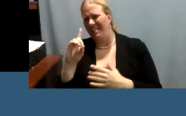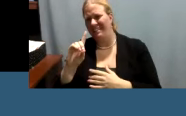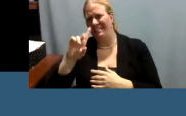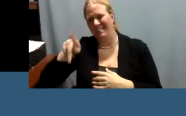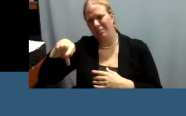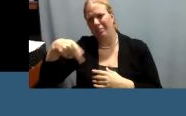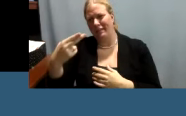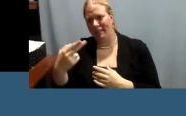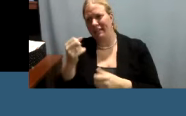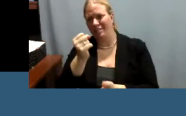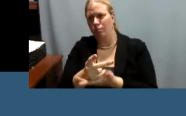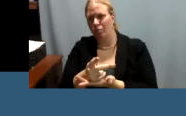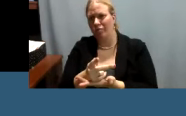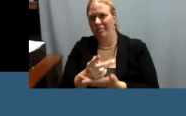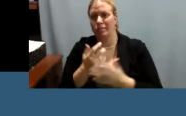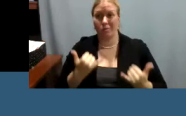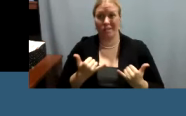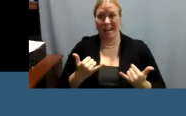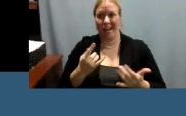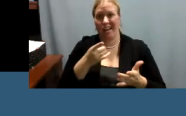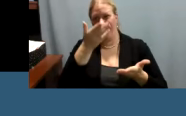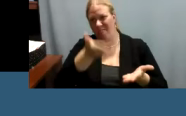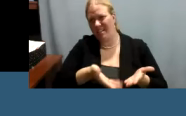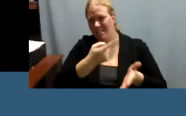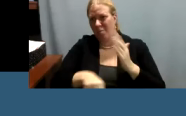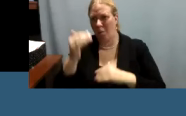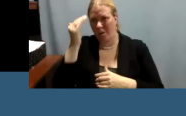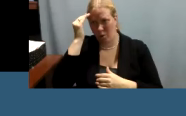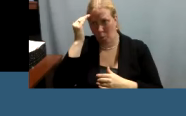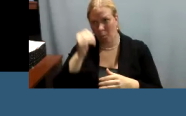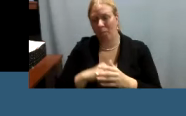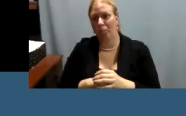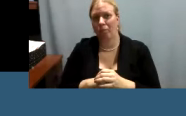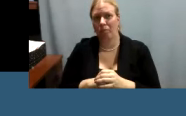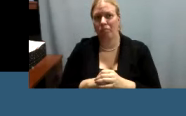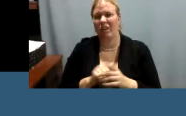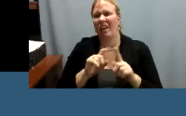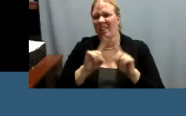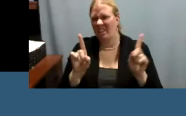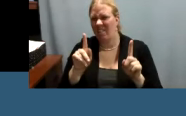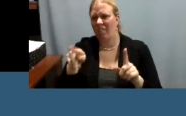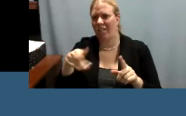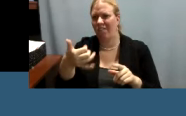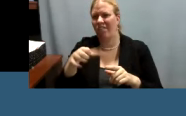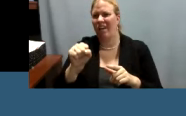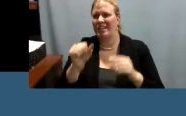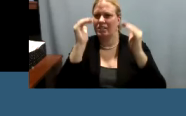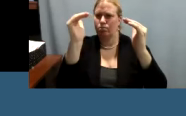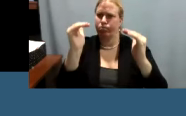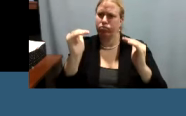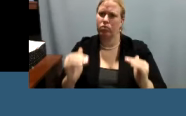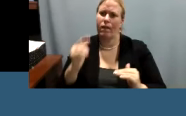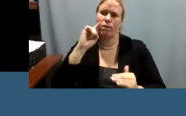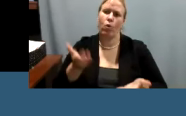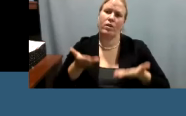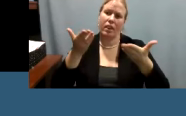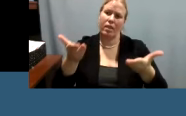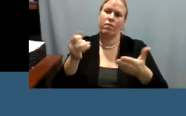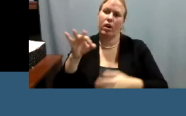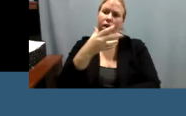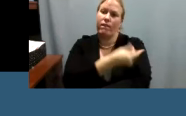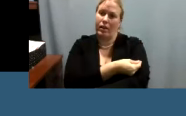but this is what we know as of today um the different phases that we are anticipating for delivery of vaccinations